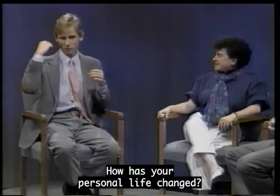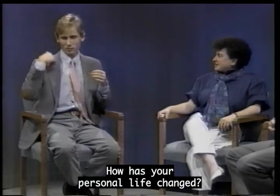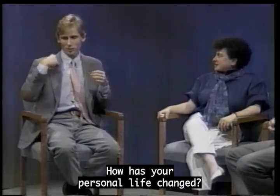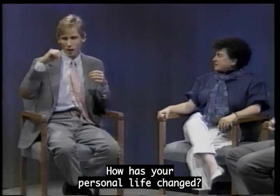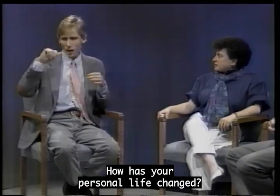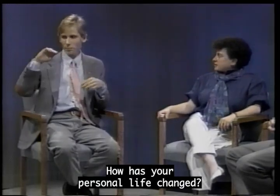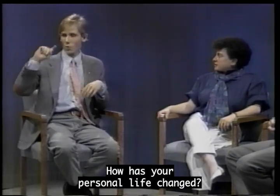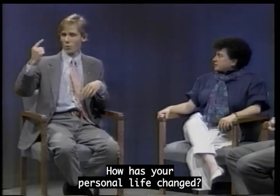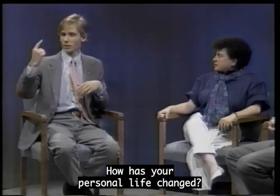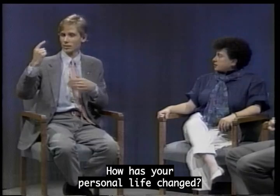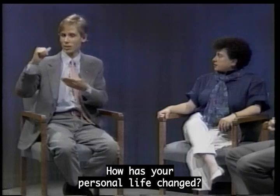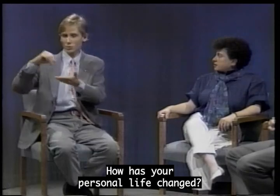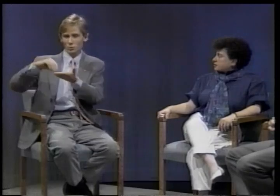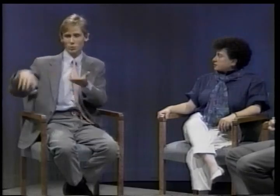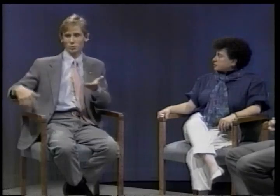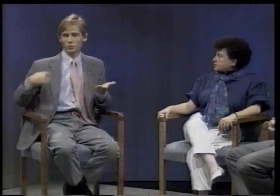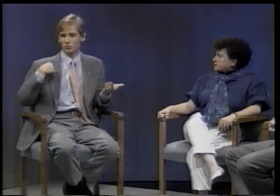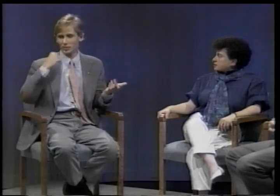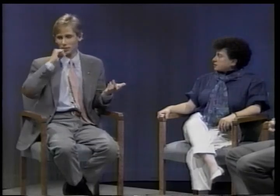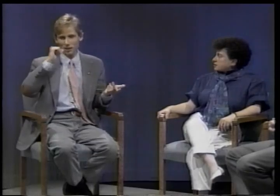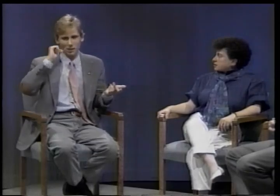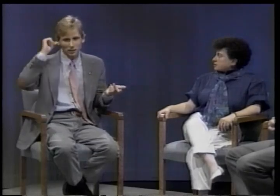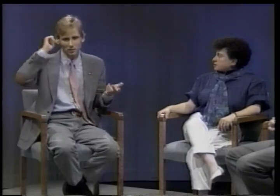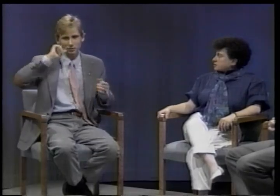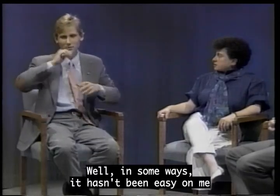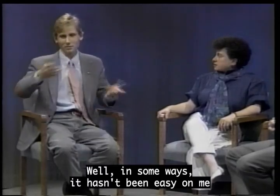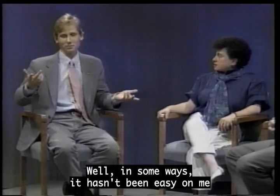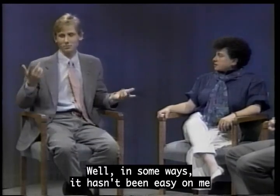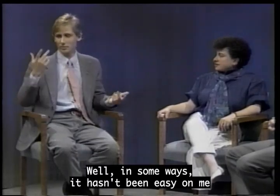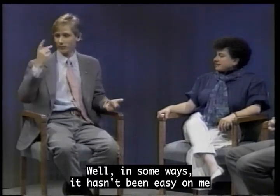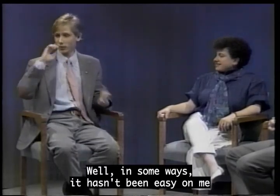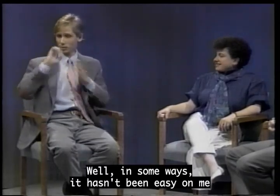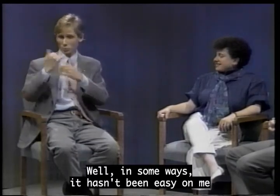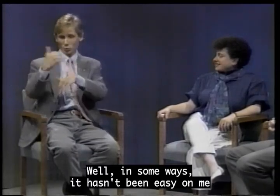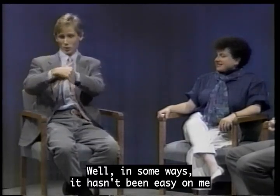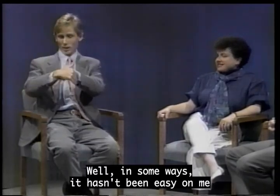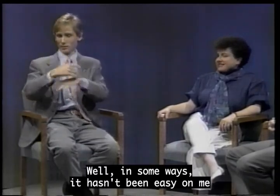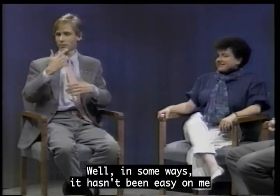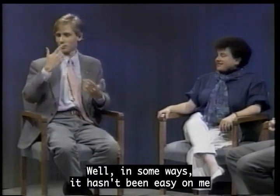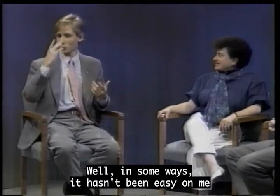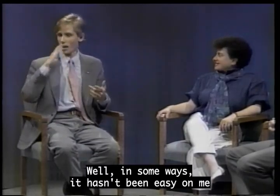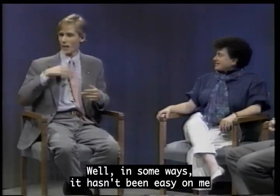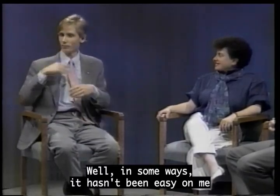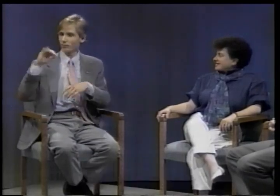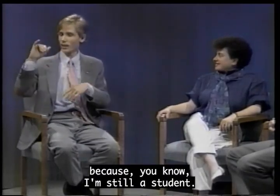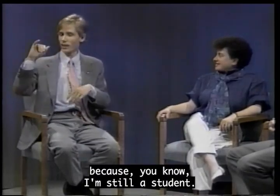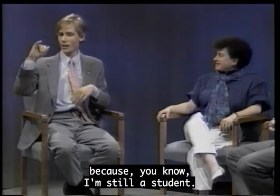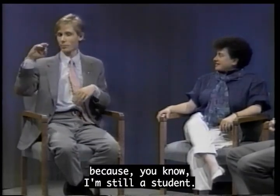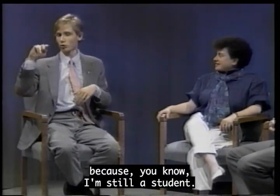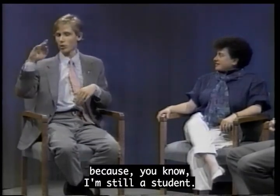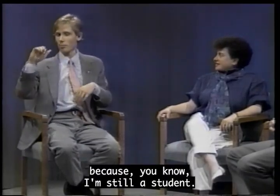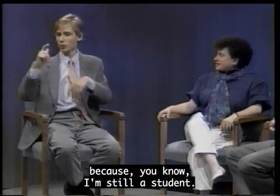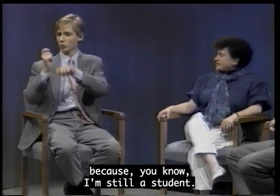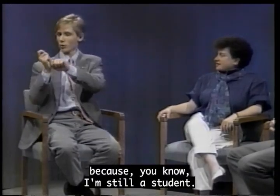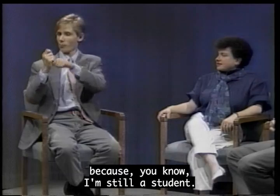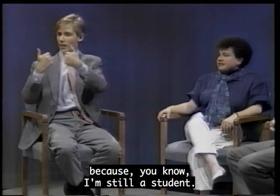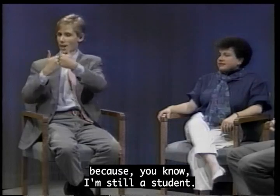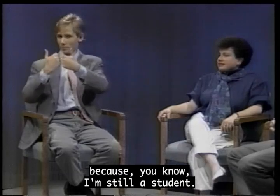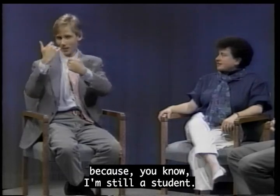Well, in some ways, it hasn't been easy on me because, I'm still a student. It's not like I'm an adult out in the world yet.